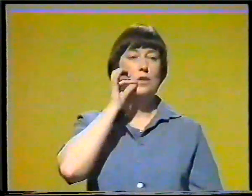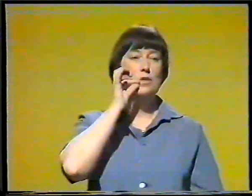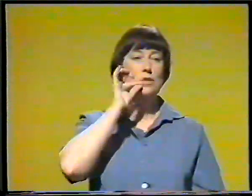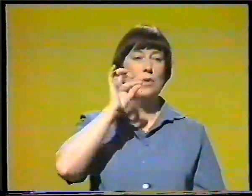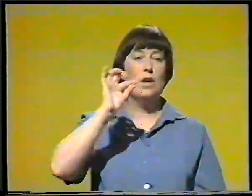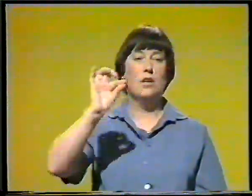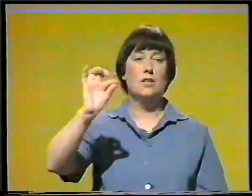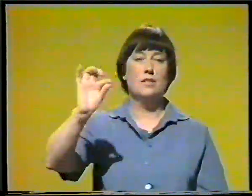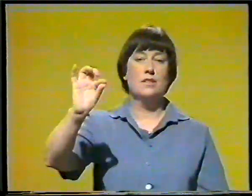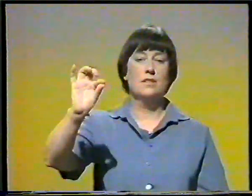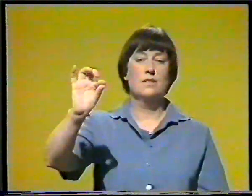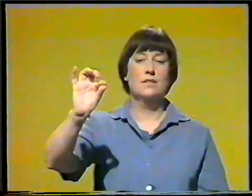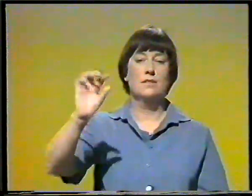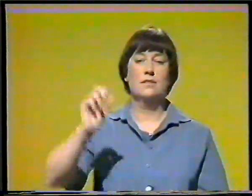To ask.